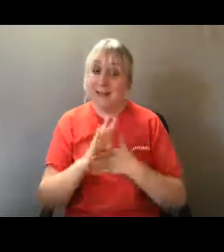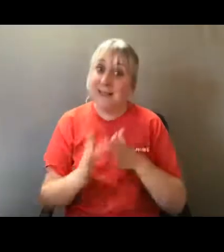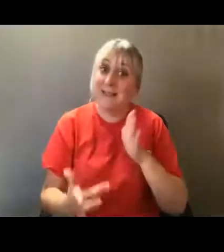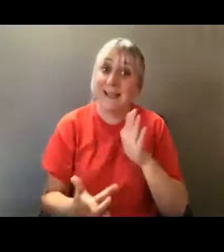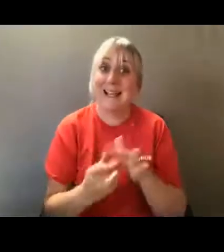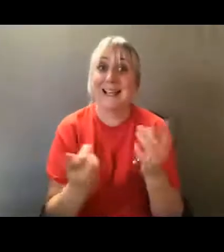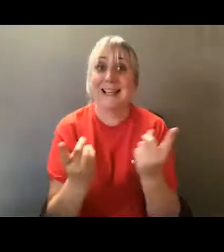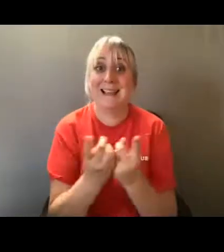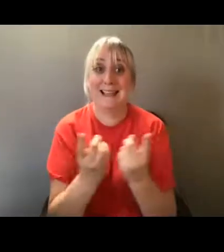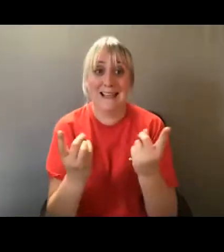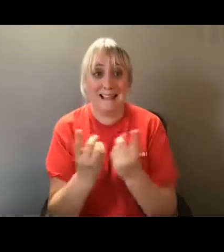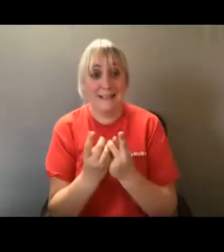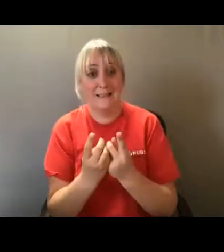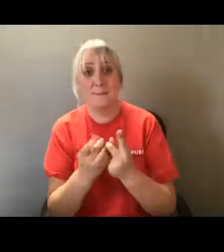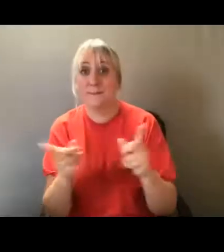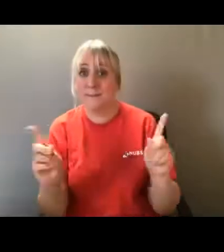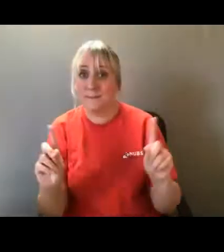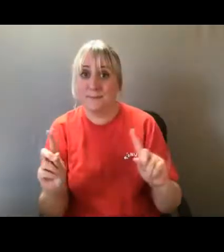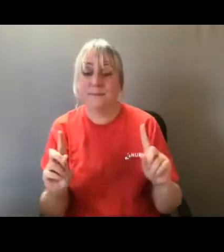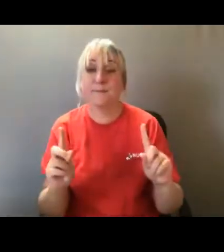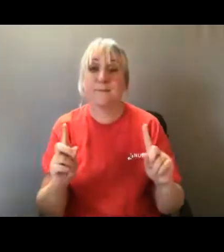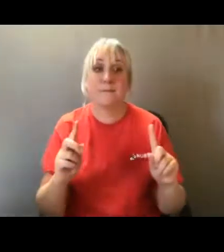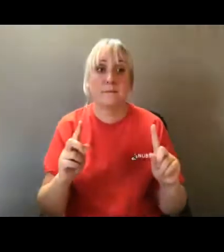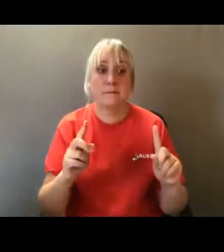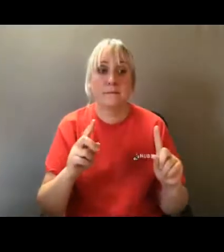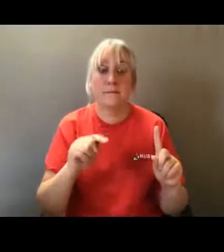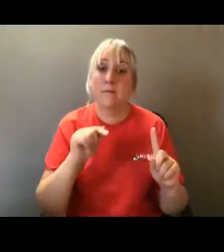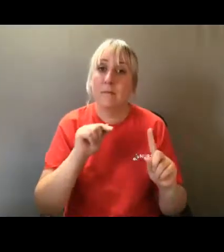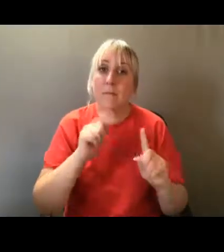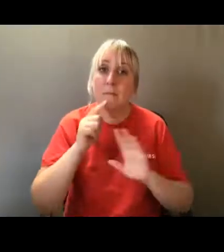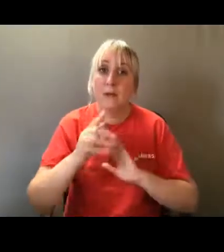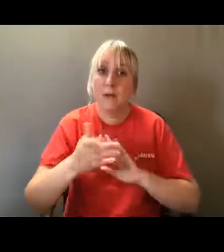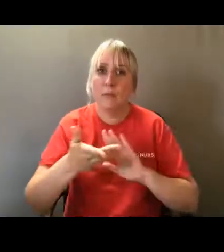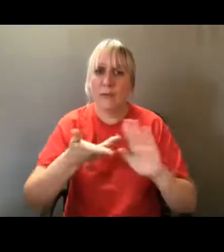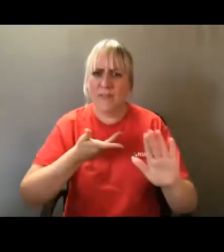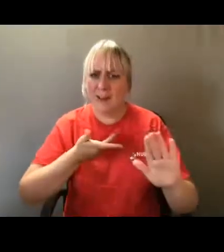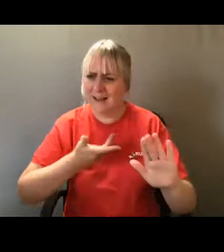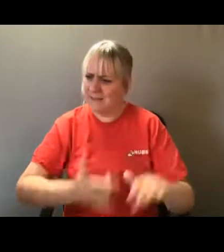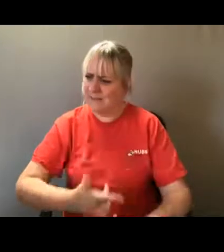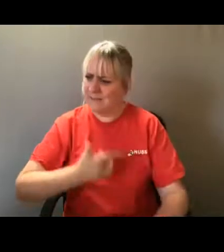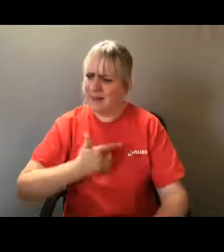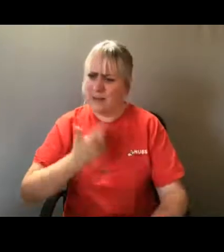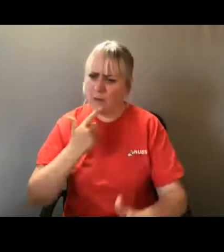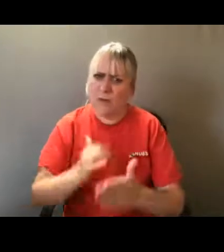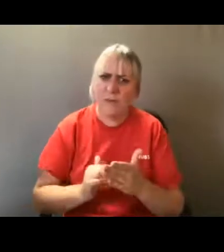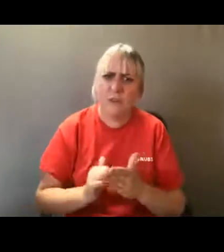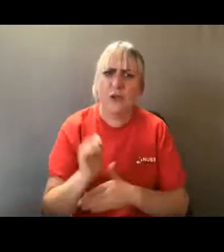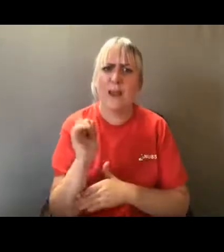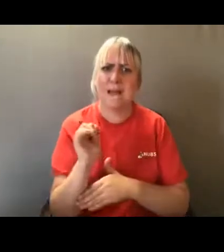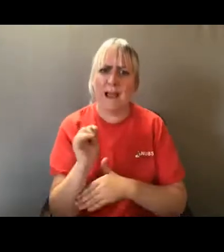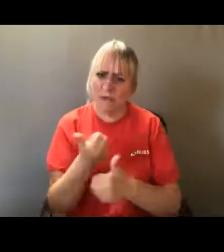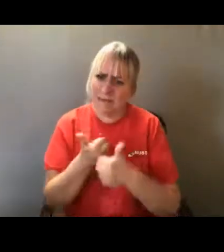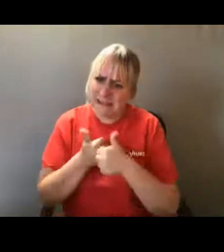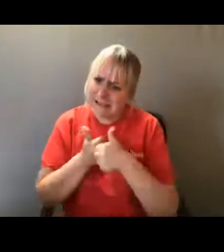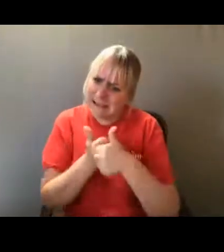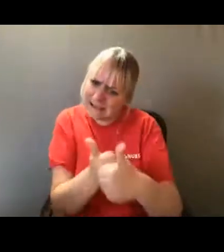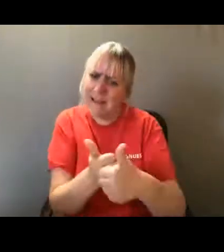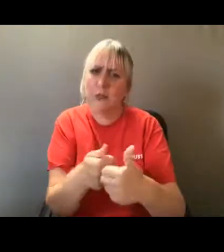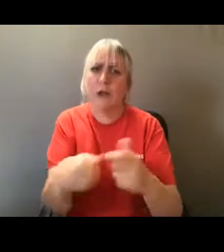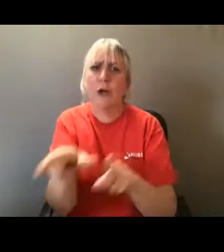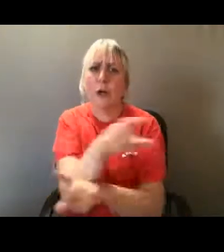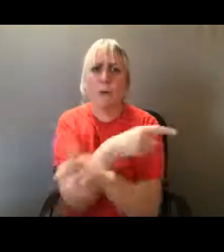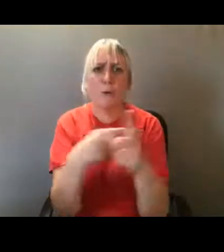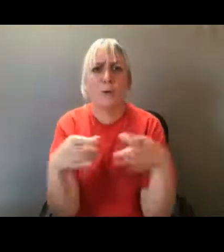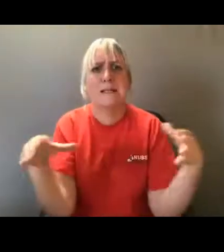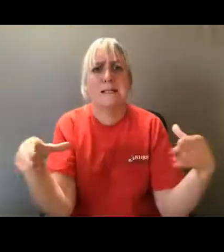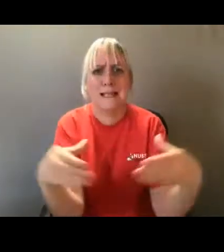as a community of disabled people is that sense of solidarity and that sense of community. And one thing which I